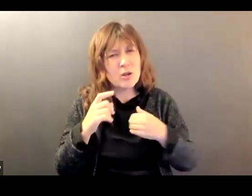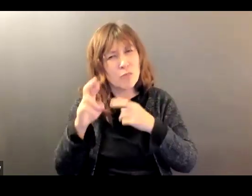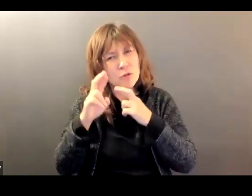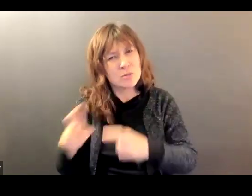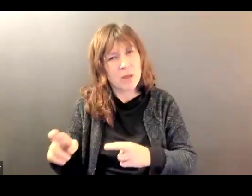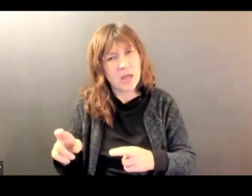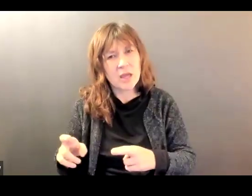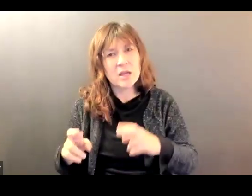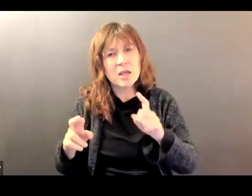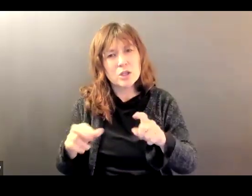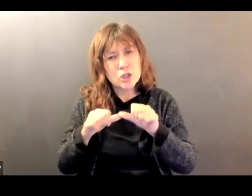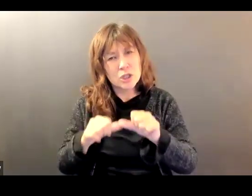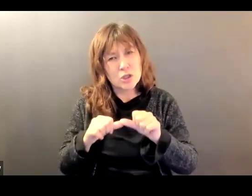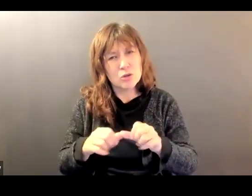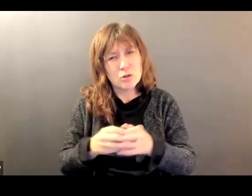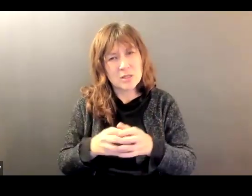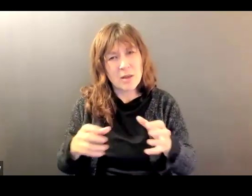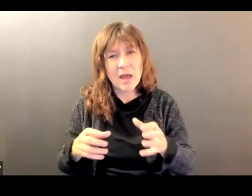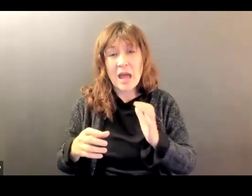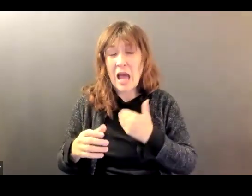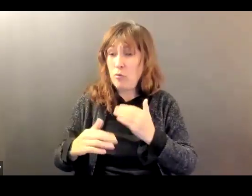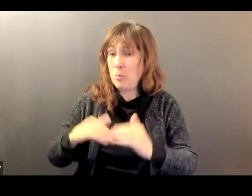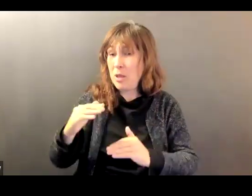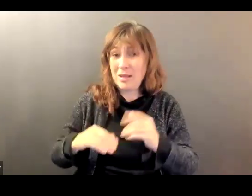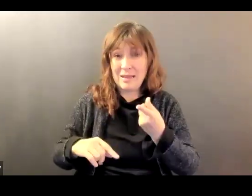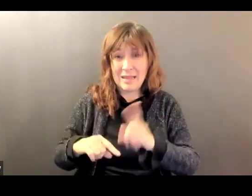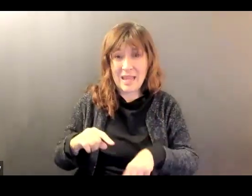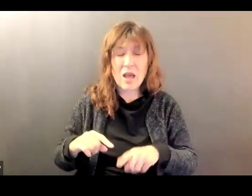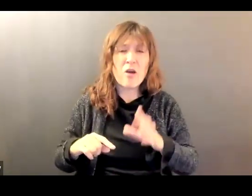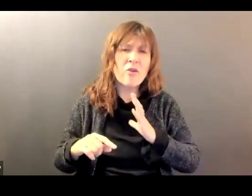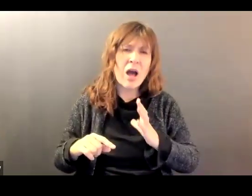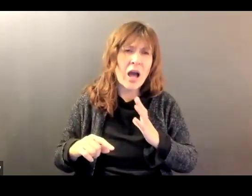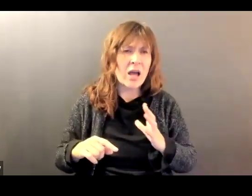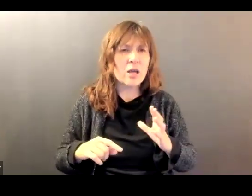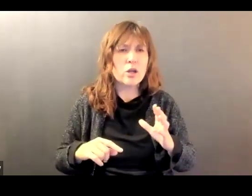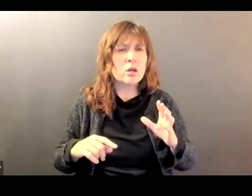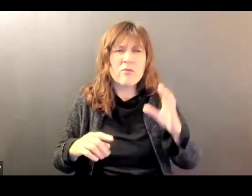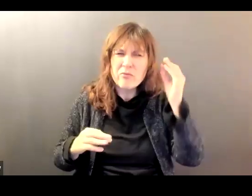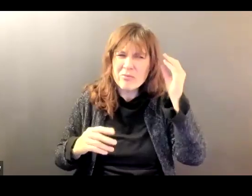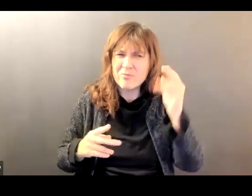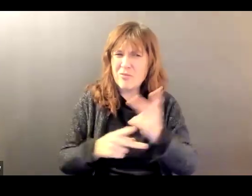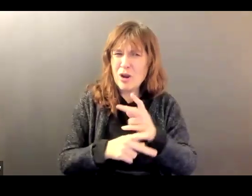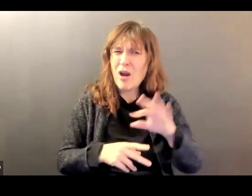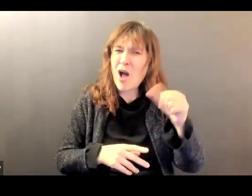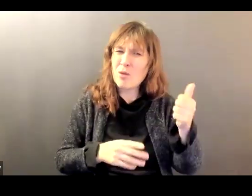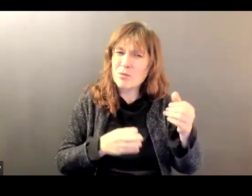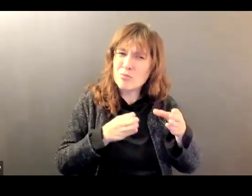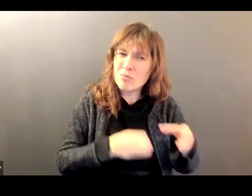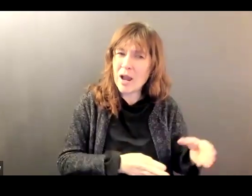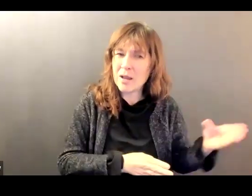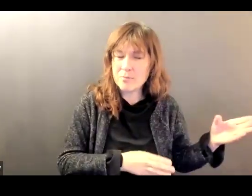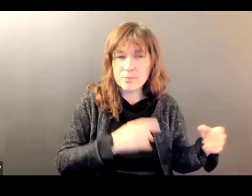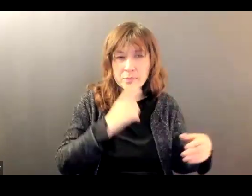to be considered to extend. And since our building is incapable of that, then we deserve the opportunity to troubleshoot and find a solution. While the